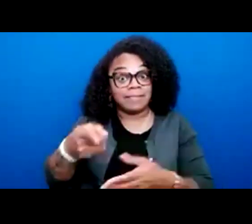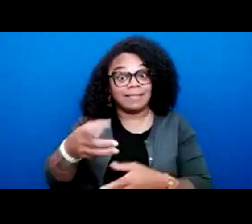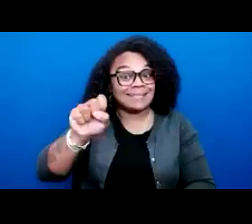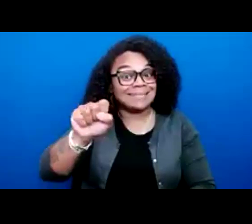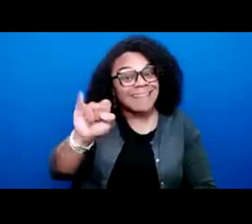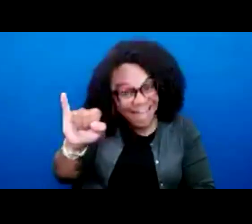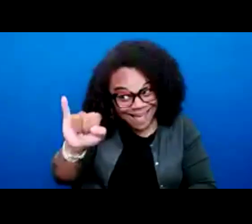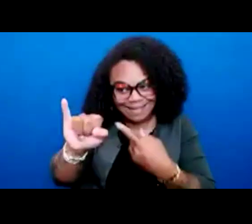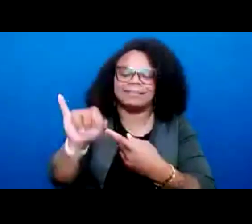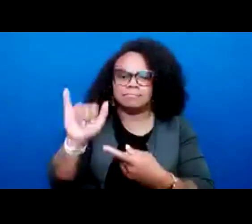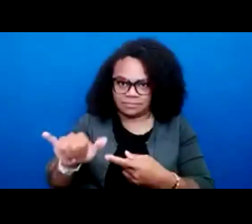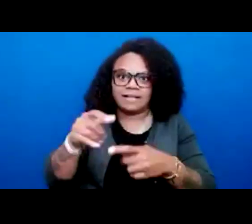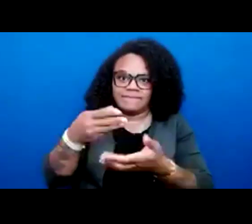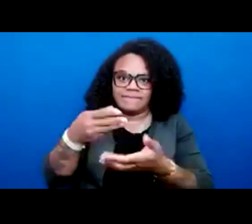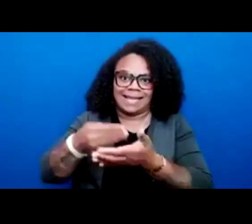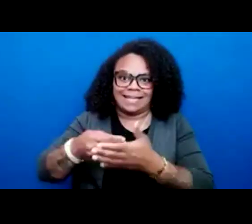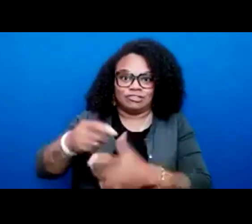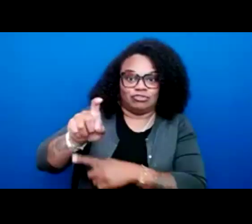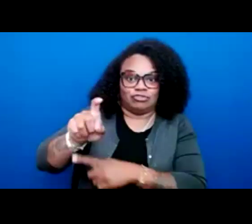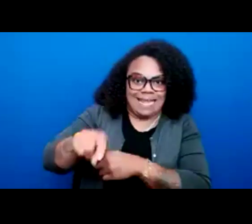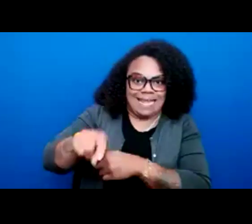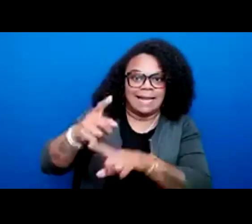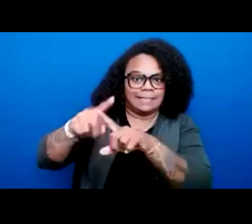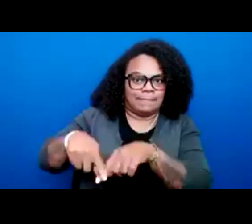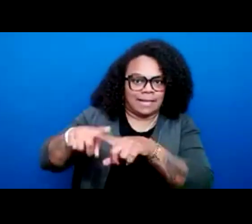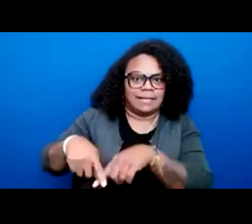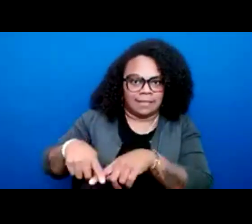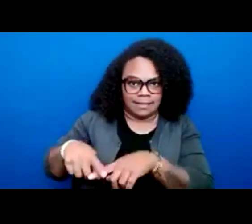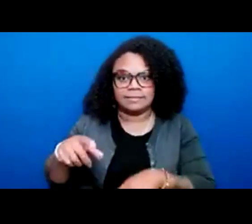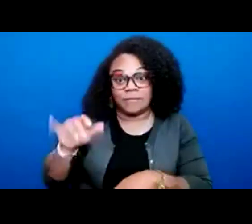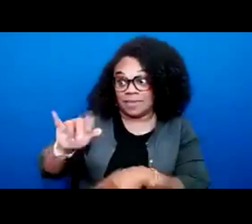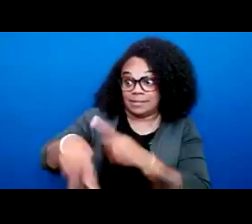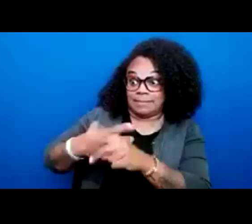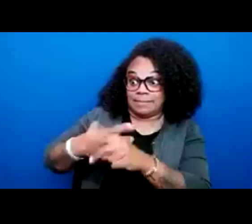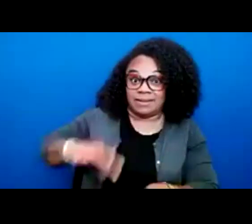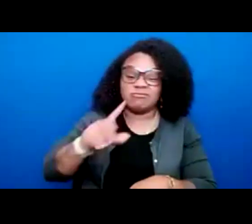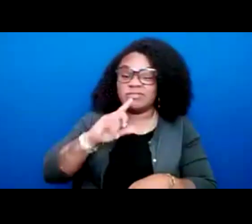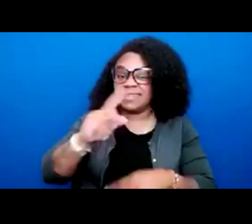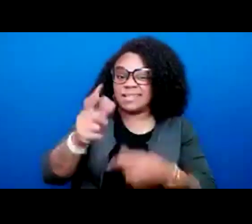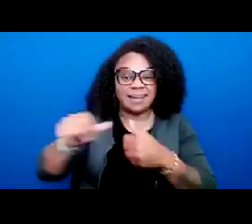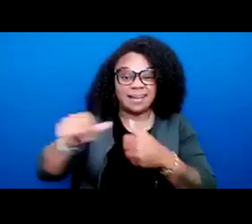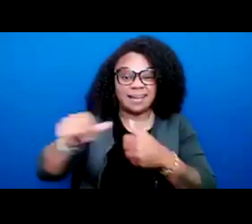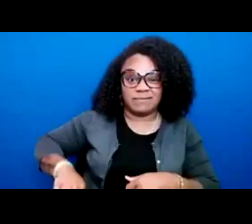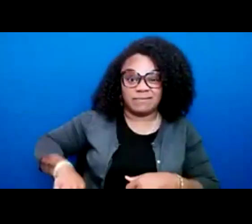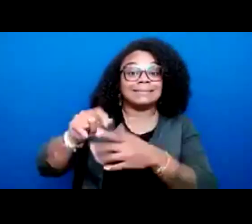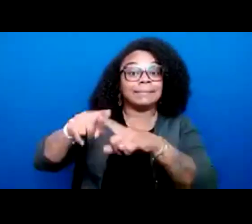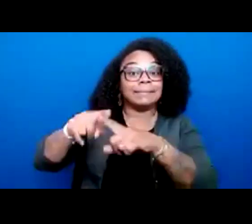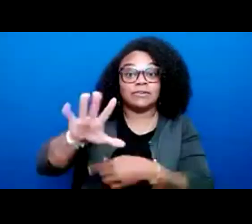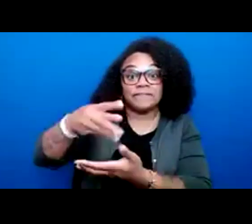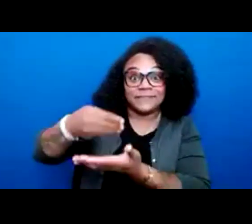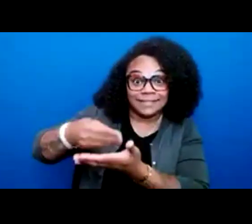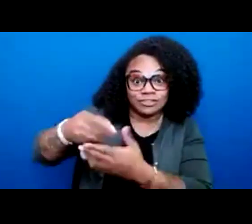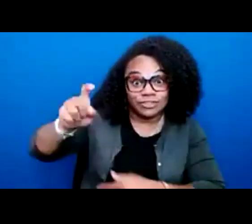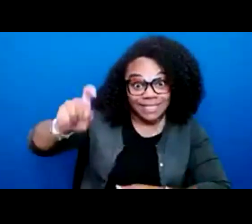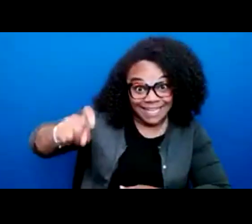benefit. And so those benefits, any really financial needs-based benefits, could be affected by